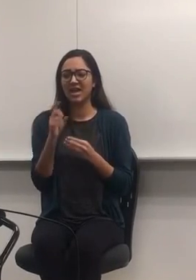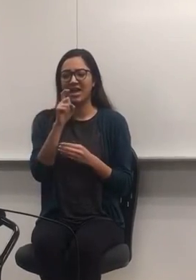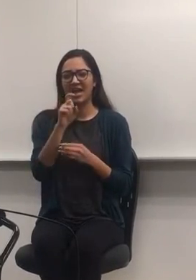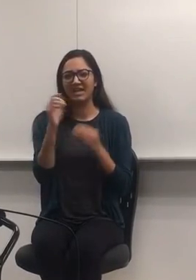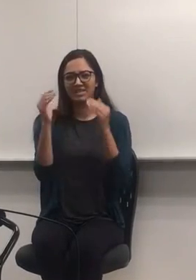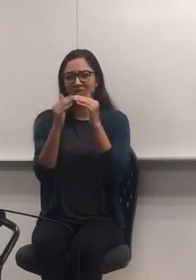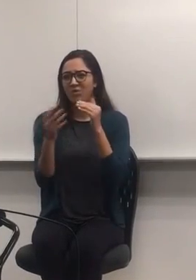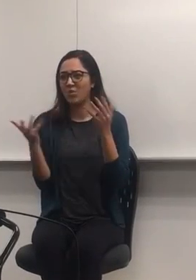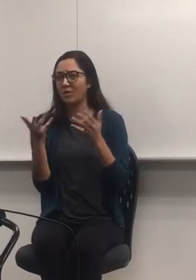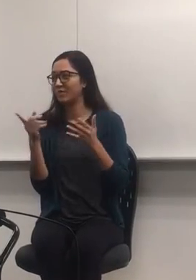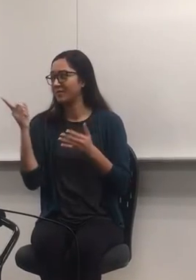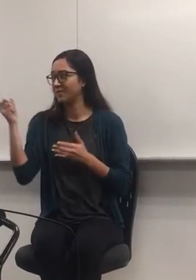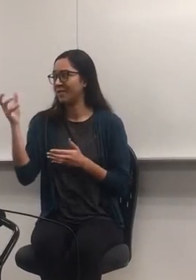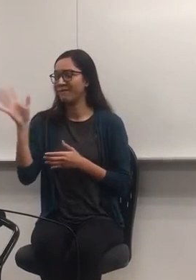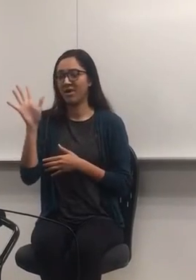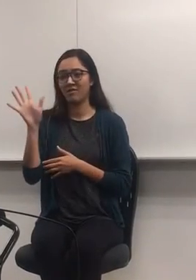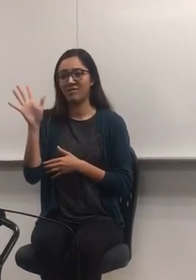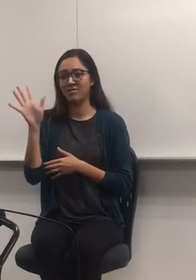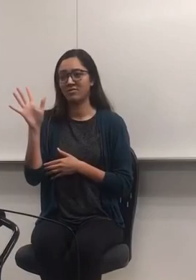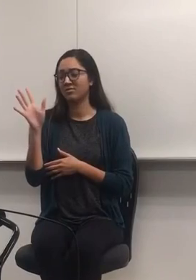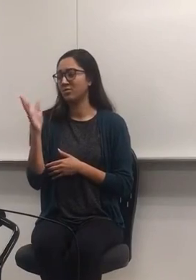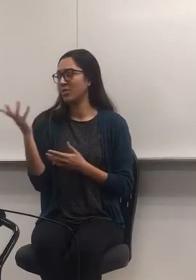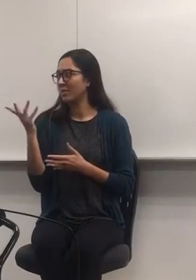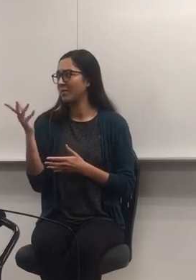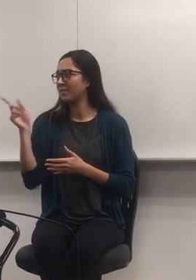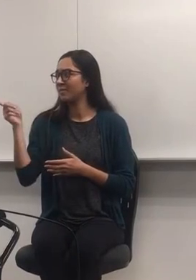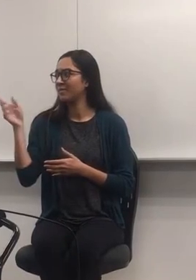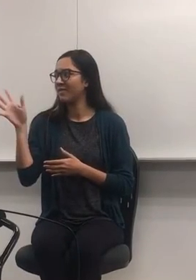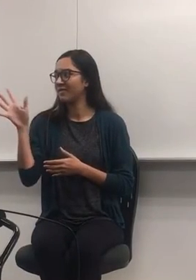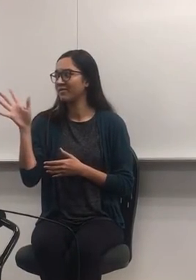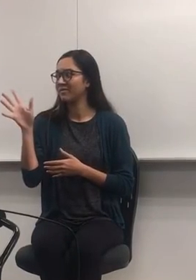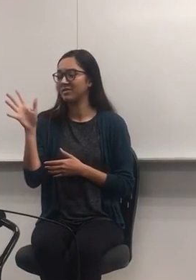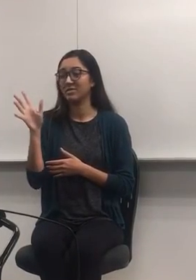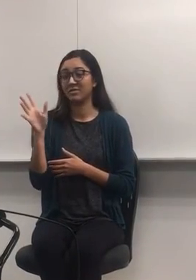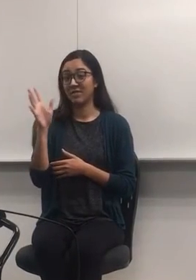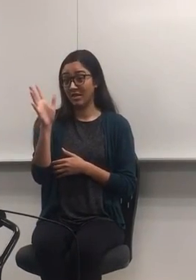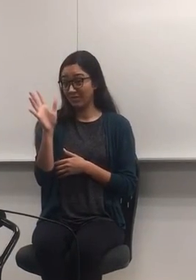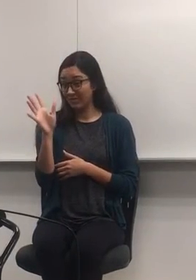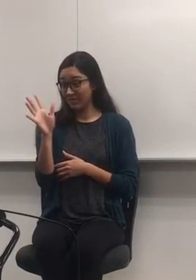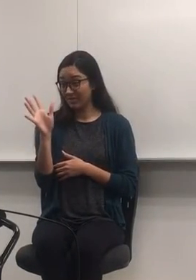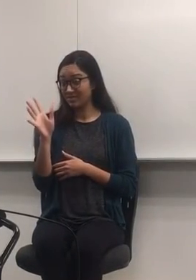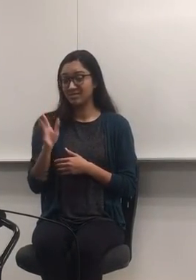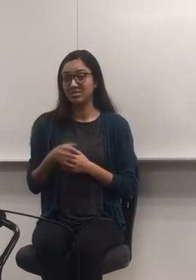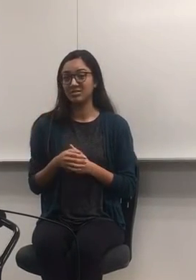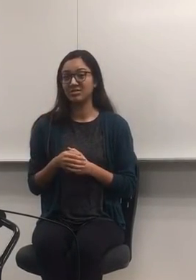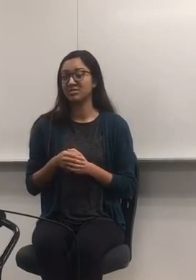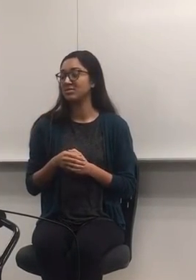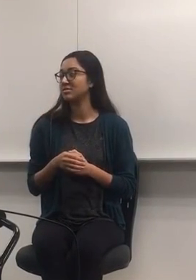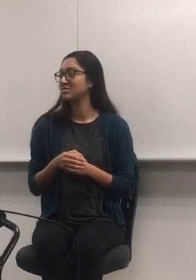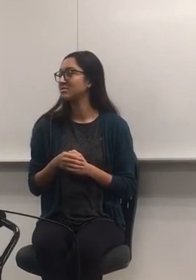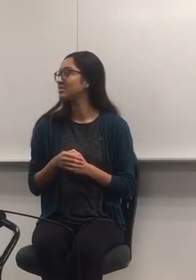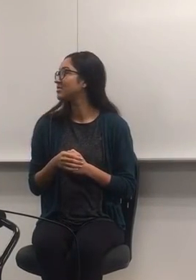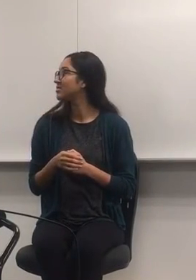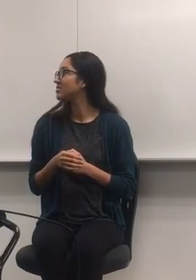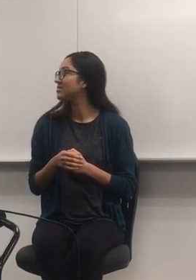5. What? 5? That's right.